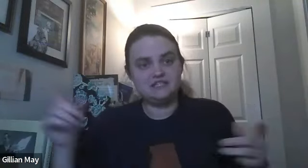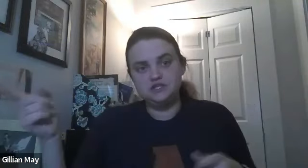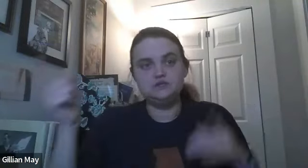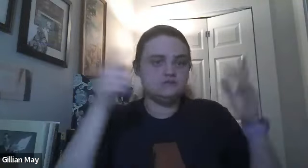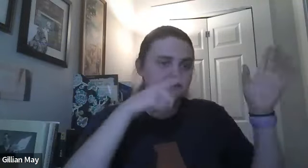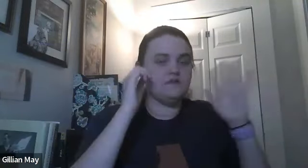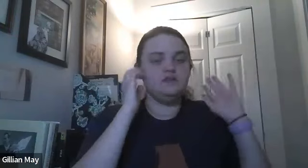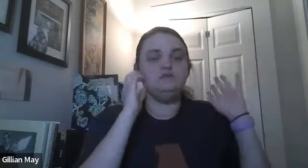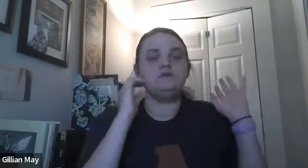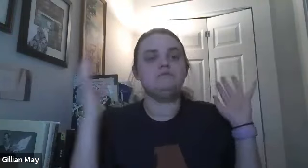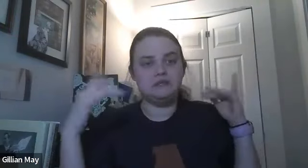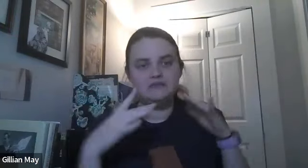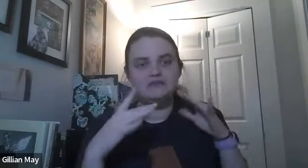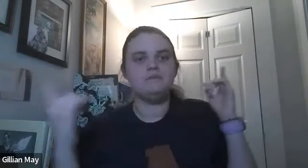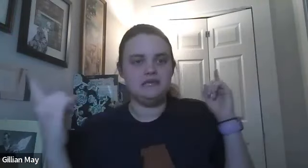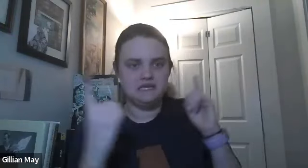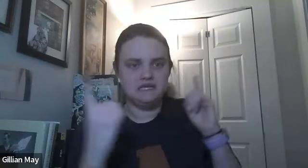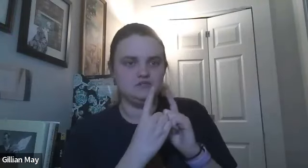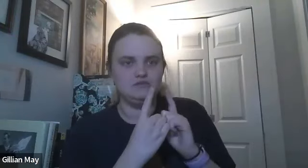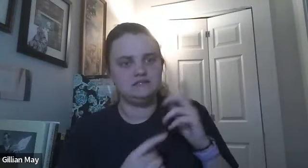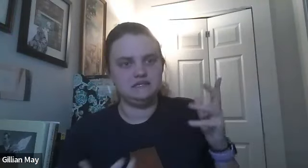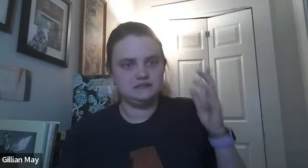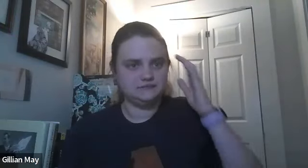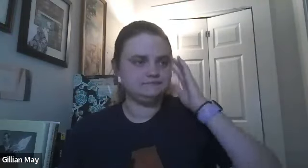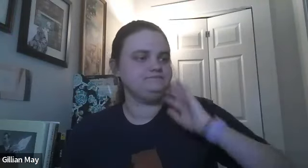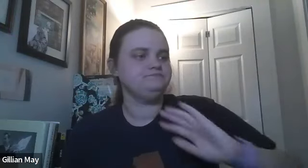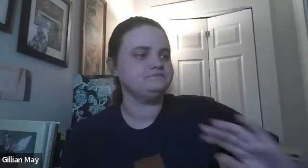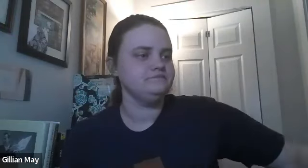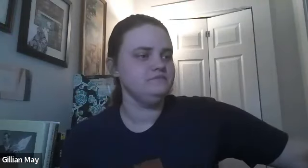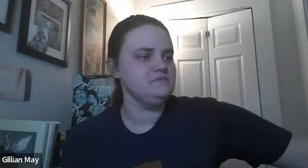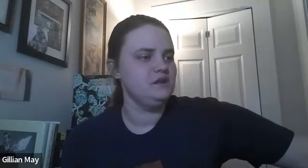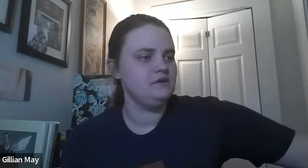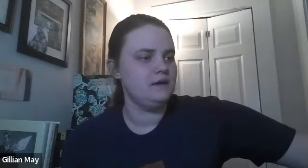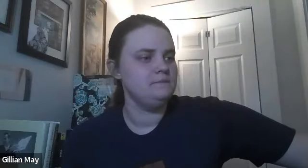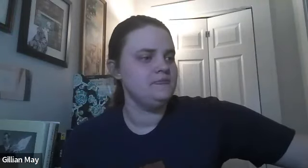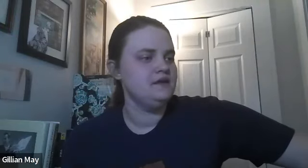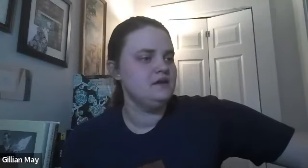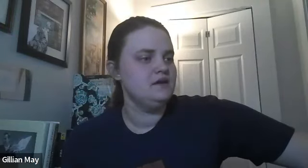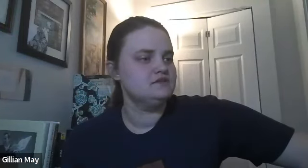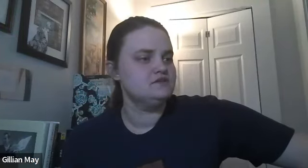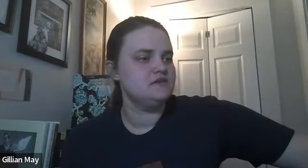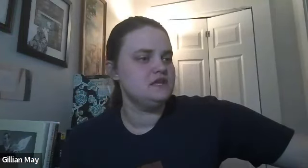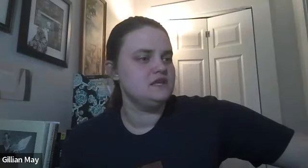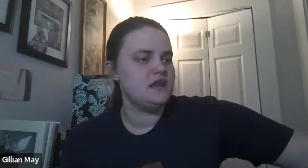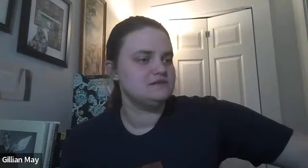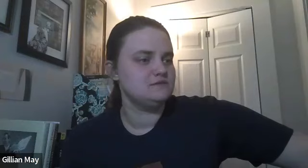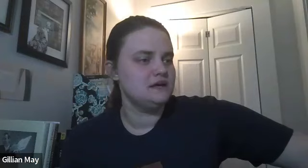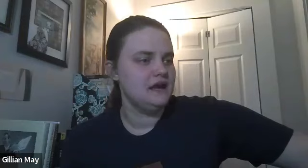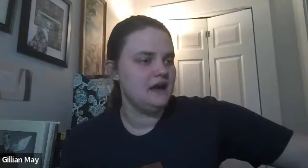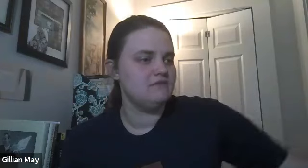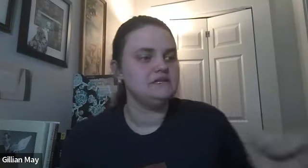and you's and all that, you can blend them into that sentence. Okay. So then the next one I have